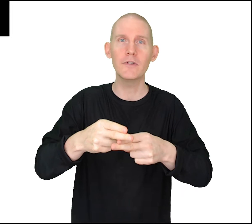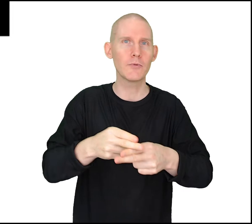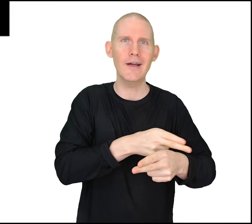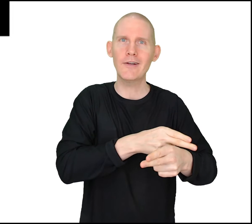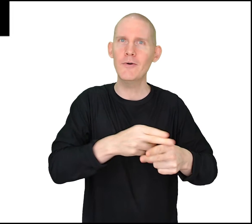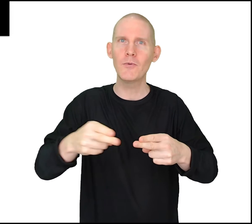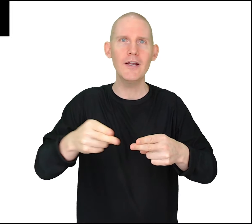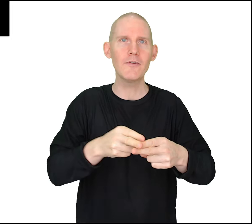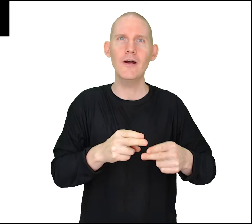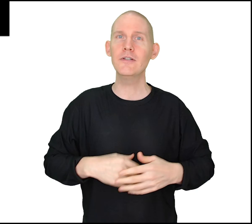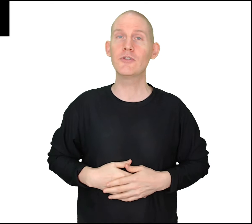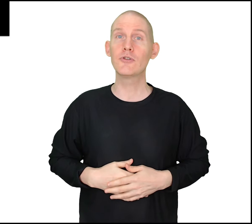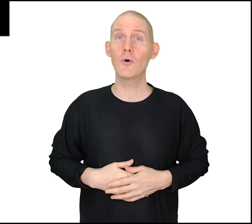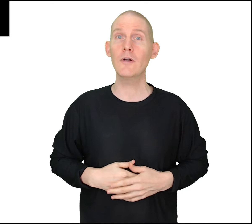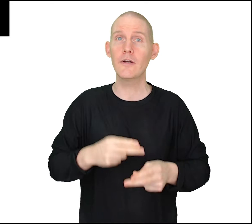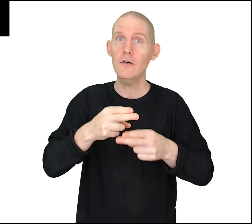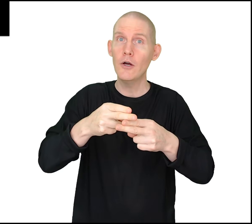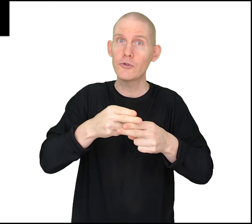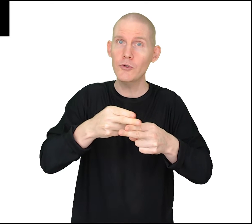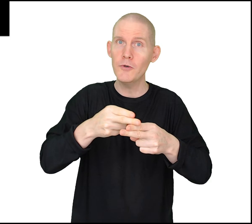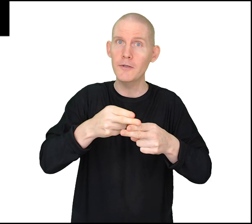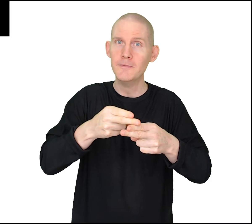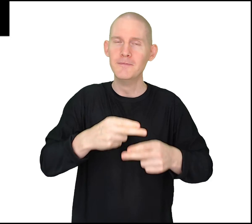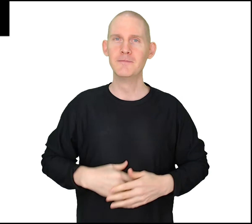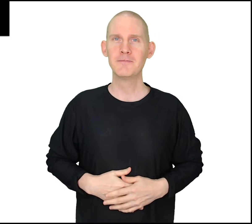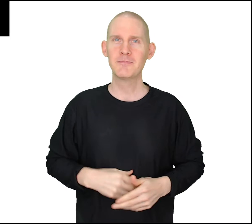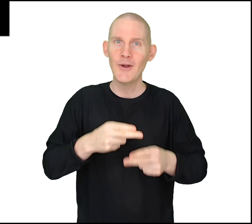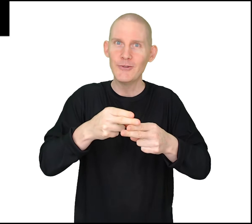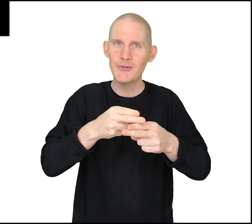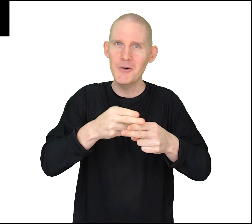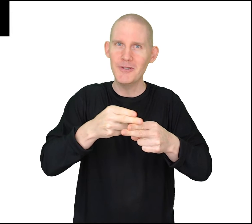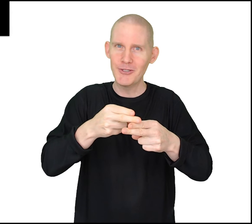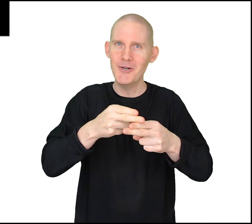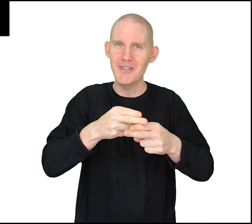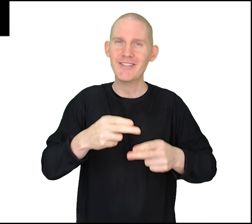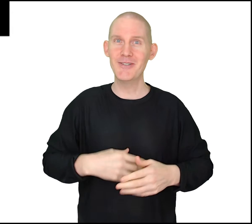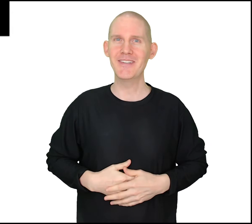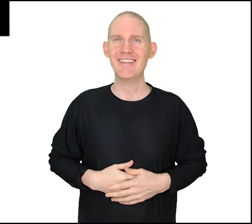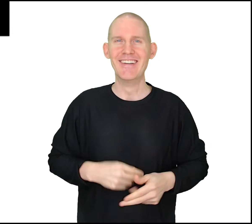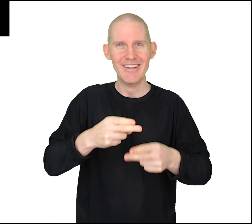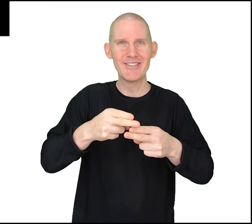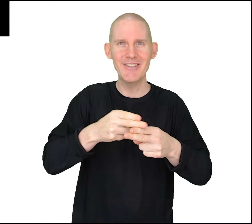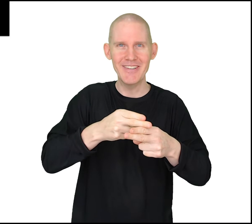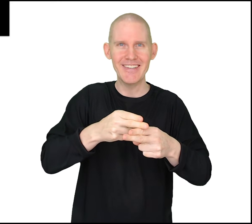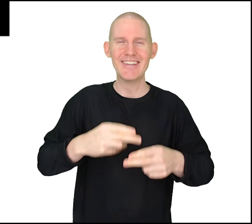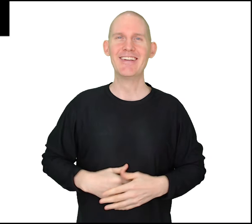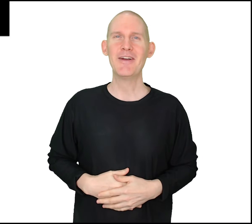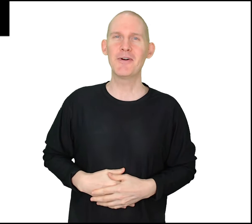not going way around. It's just short little soon. Soon, soon, soon, soon. From the